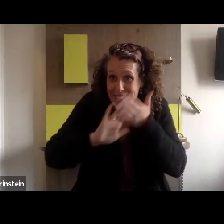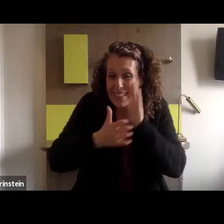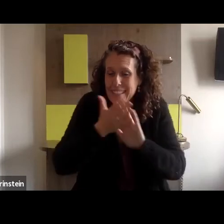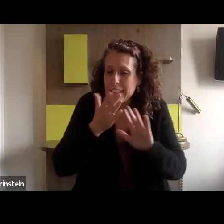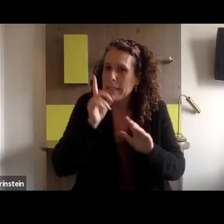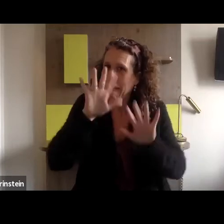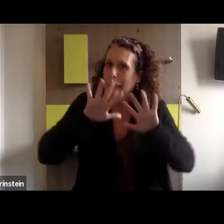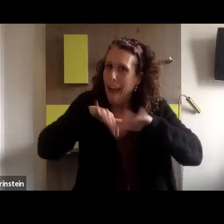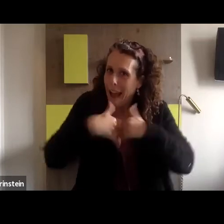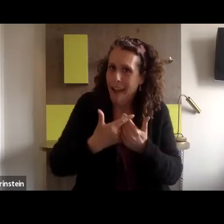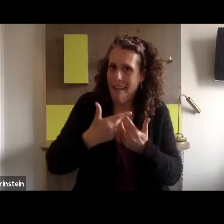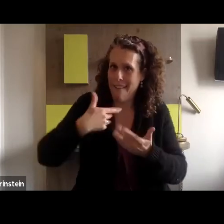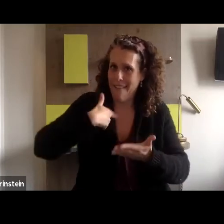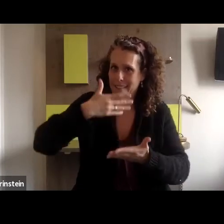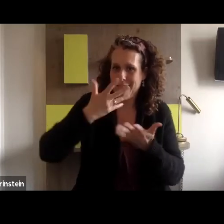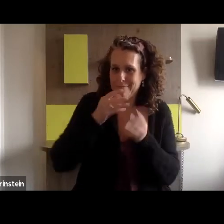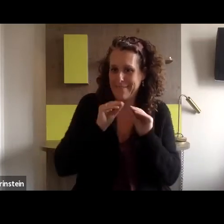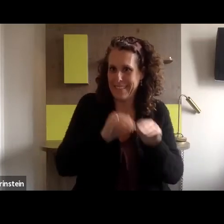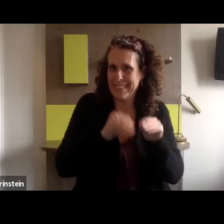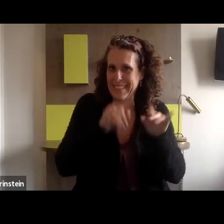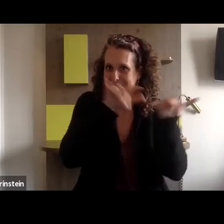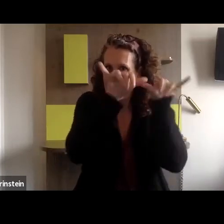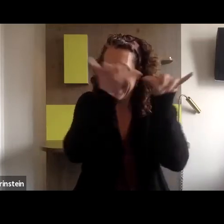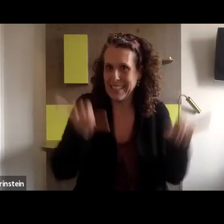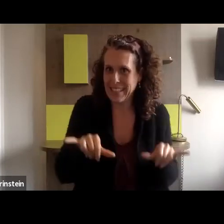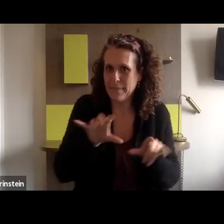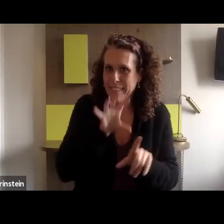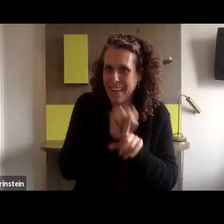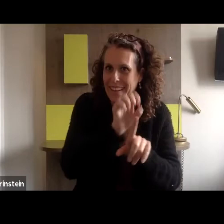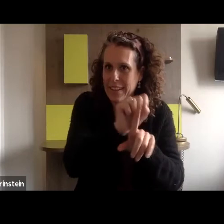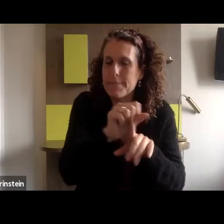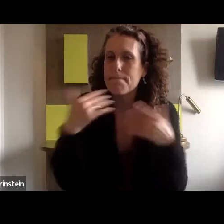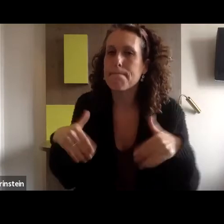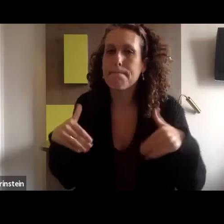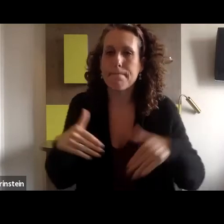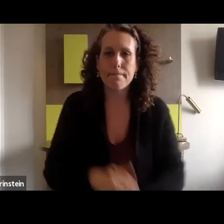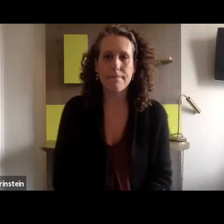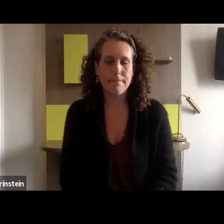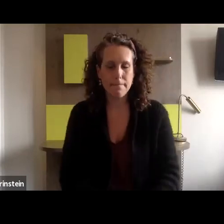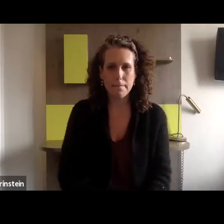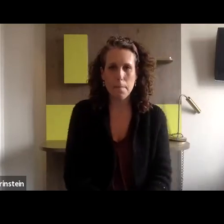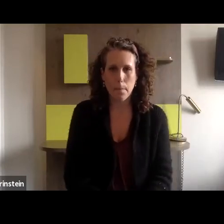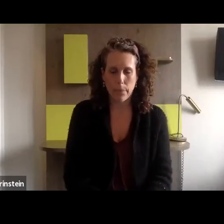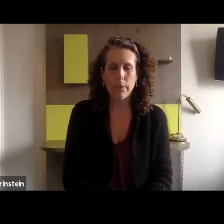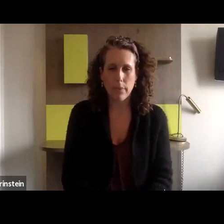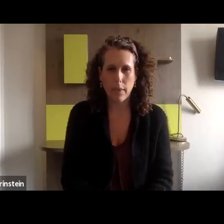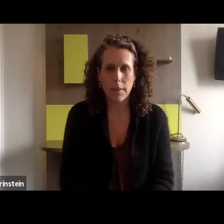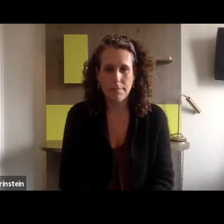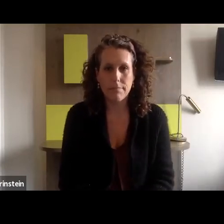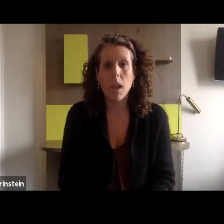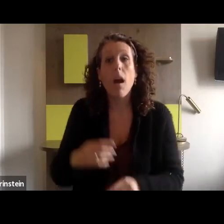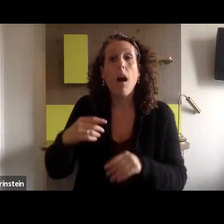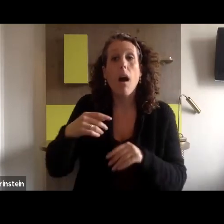scoring, basically, which triggered a lot of research. So what we did basically is, or what we didn't find in the